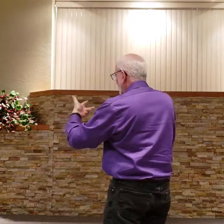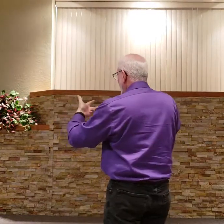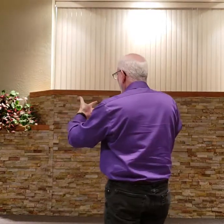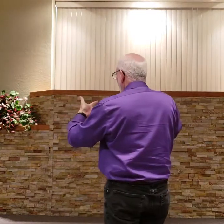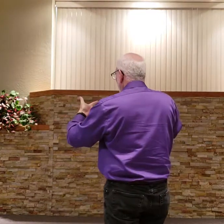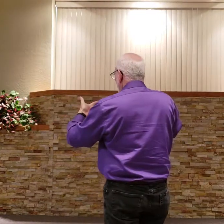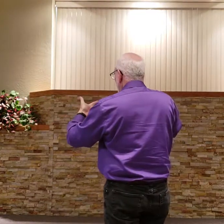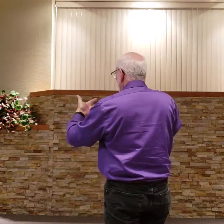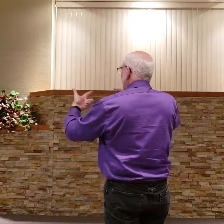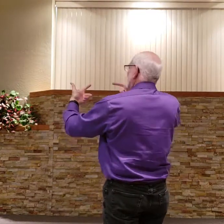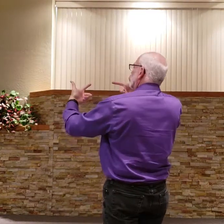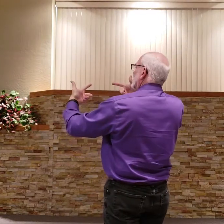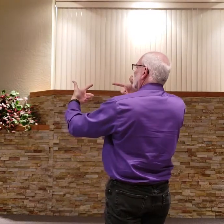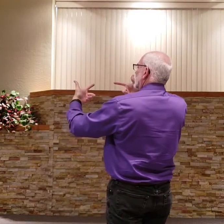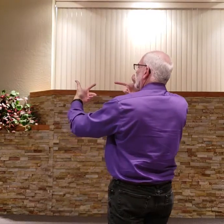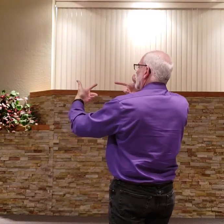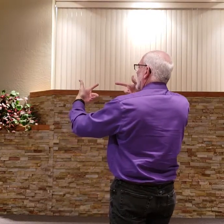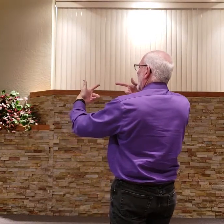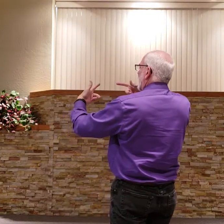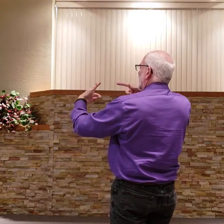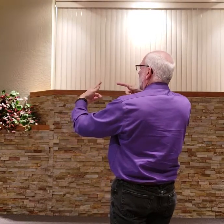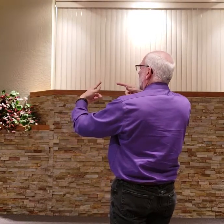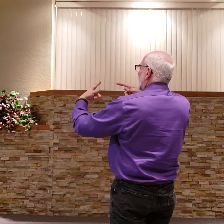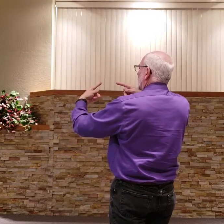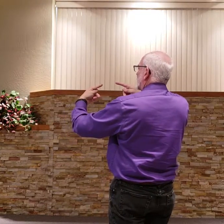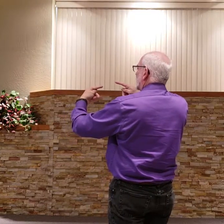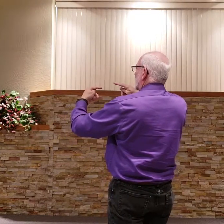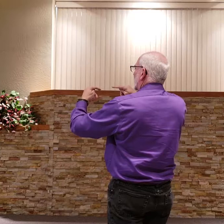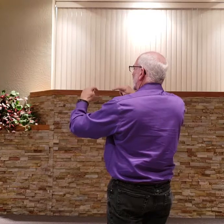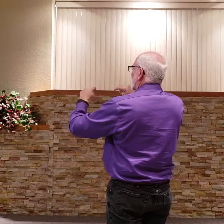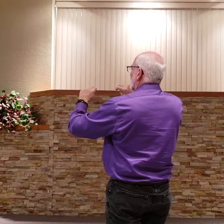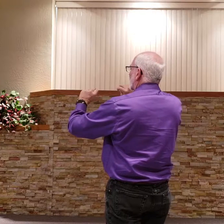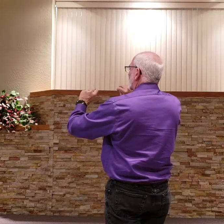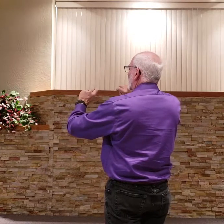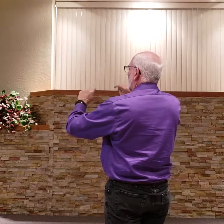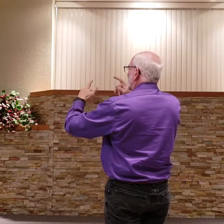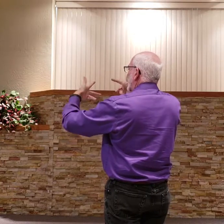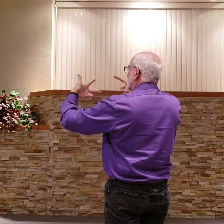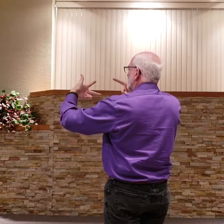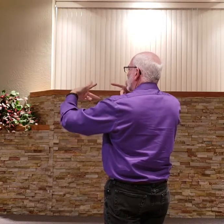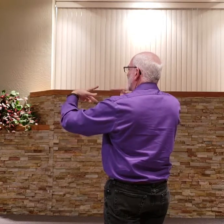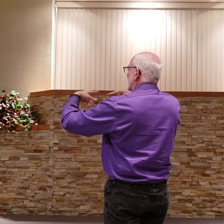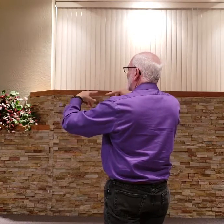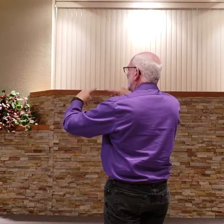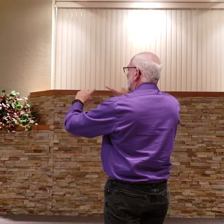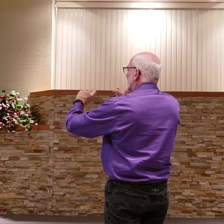with L's, and you're going to rotate them into